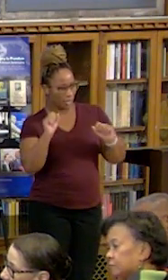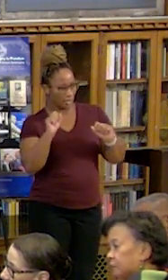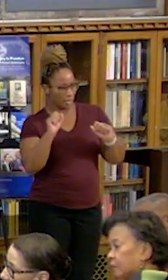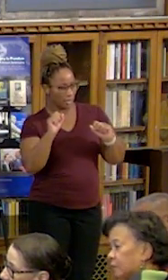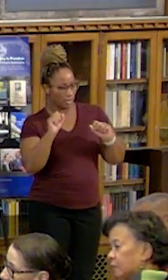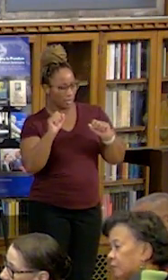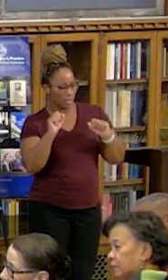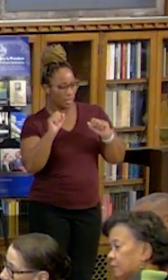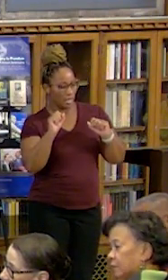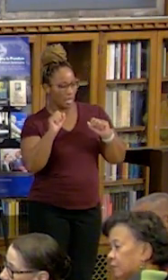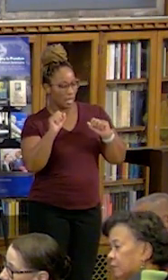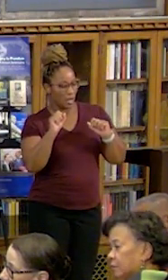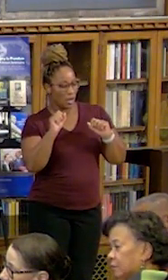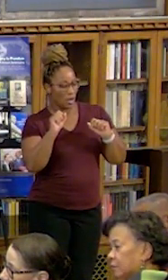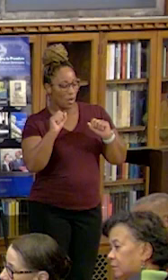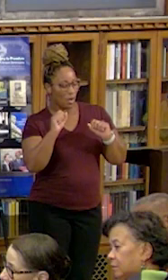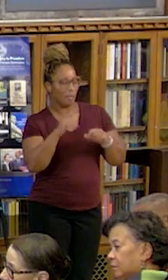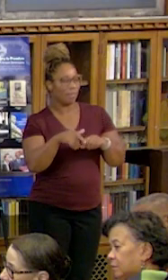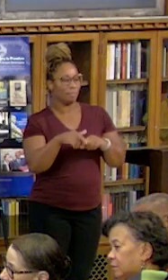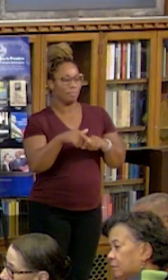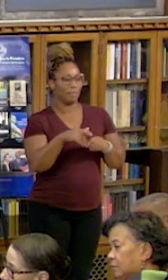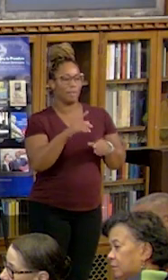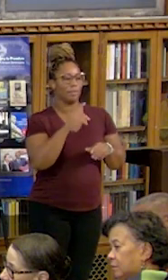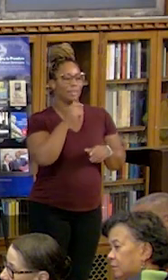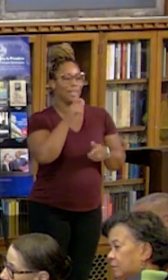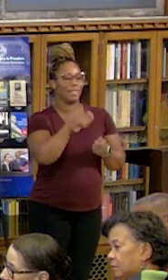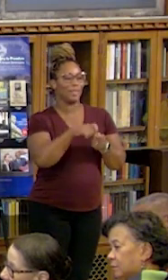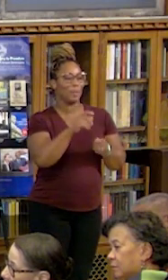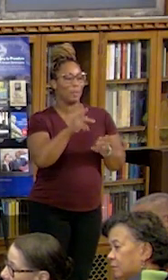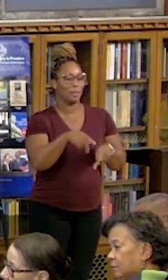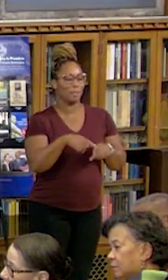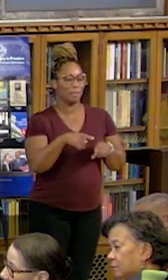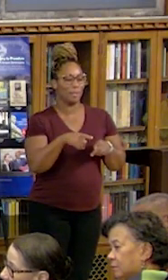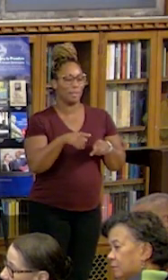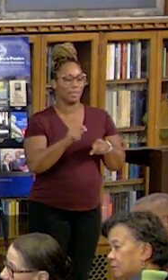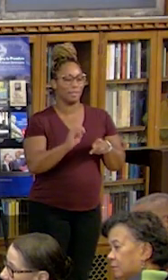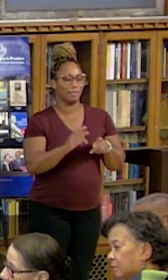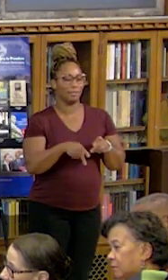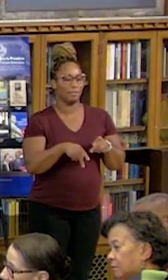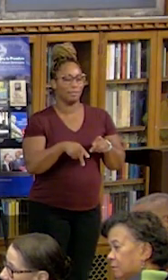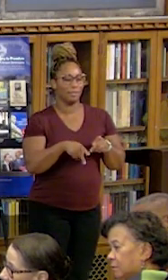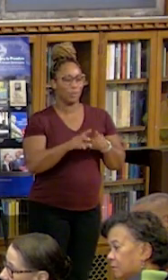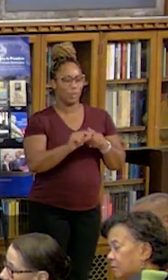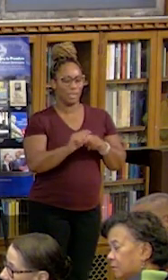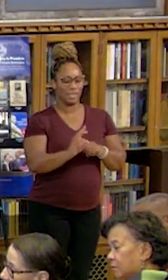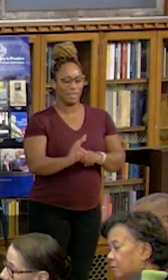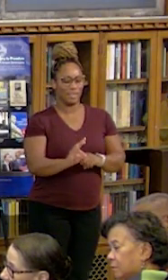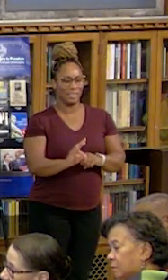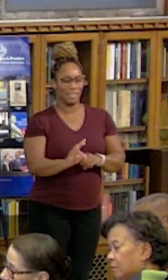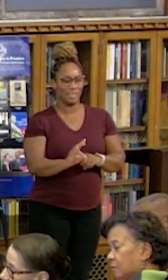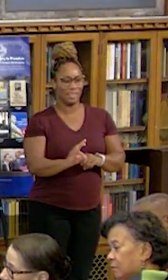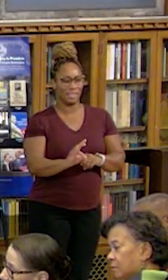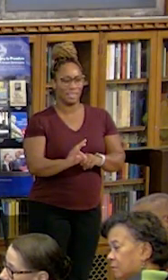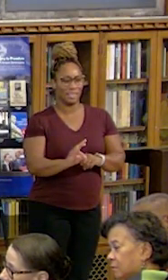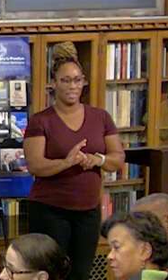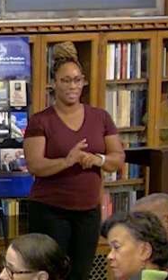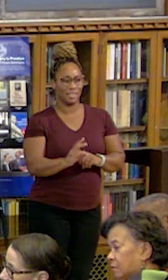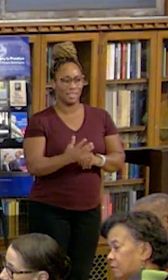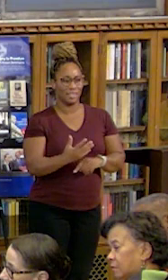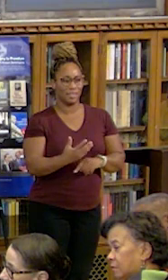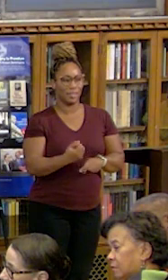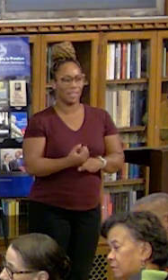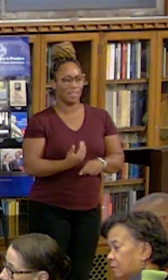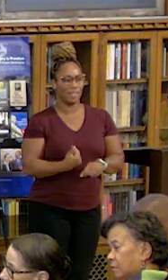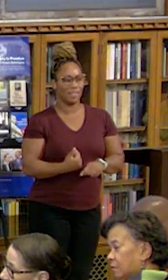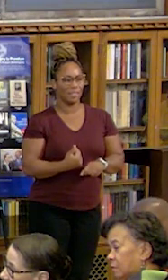hypocrisy of the founding of the nation at this specific moment that was before of course or after when I I decided